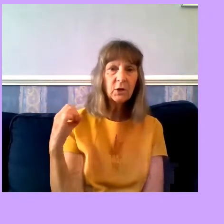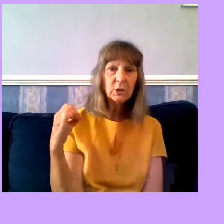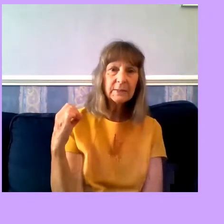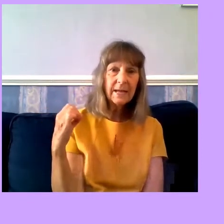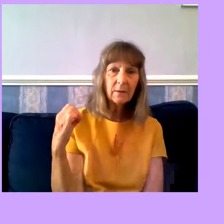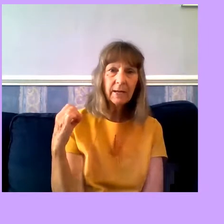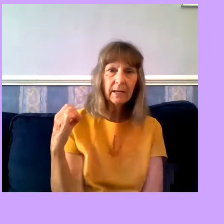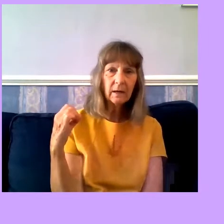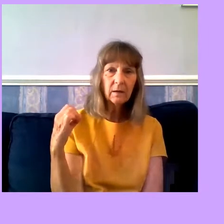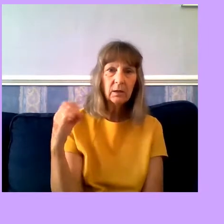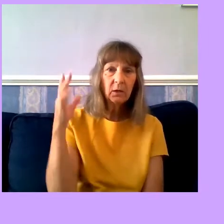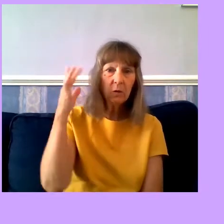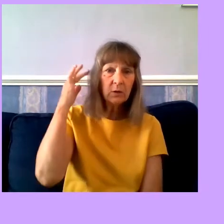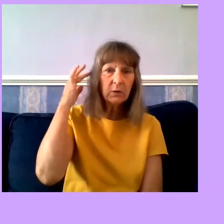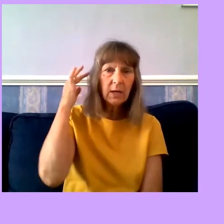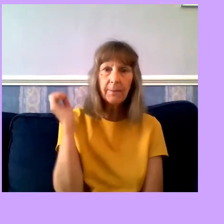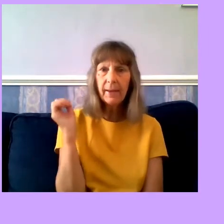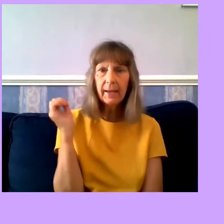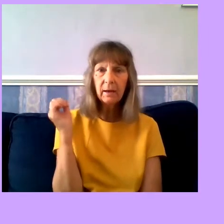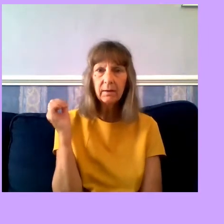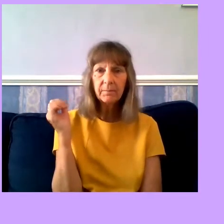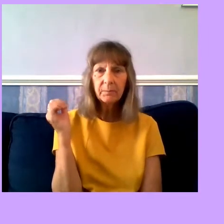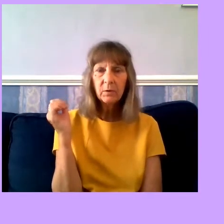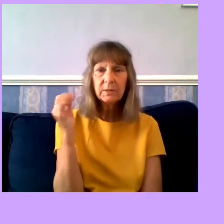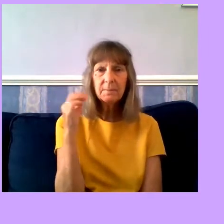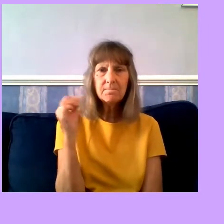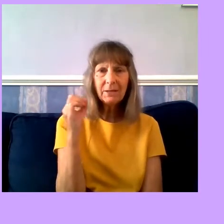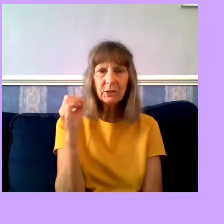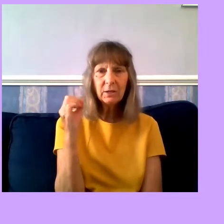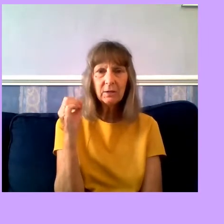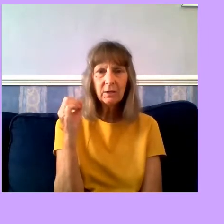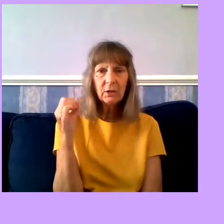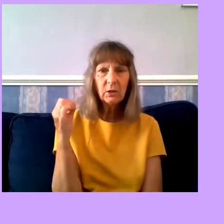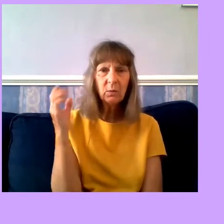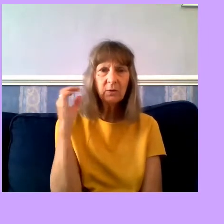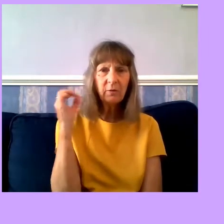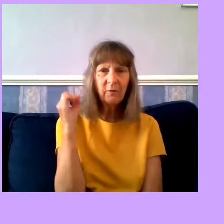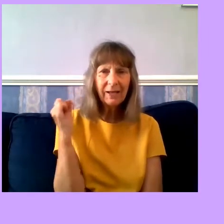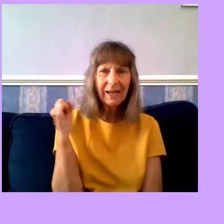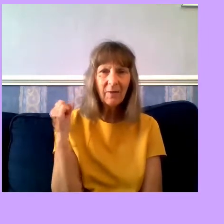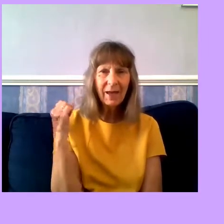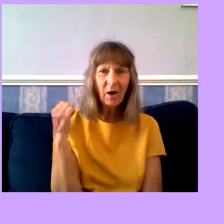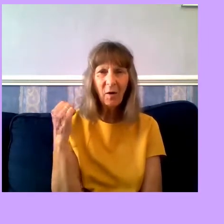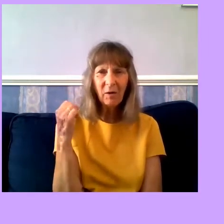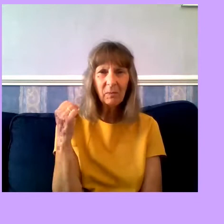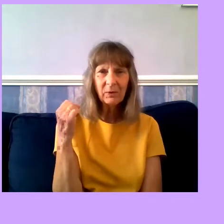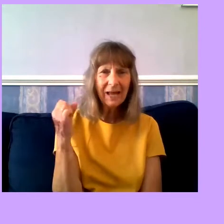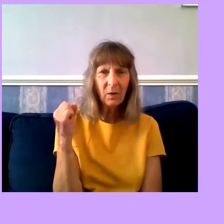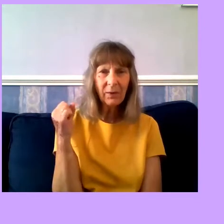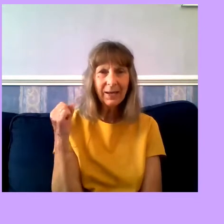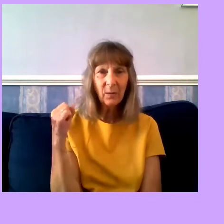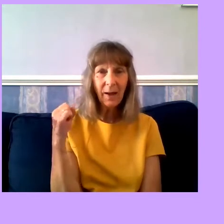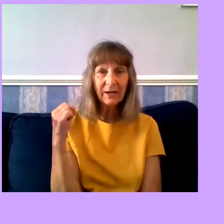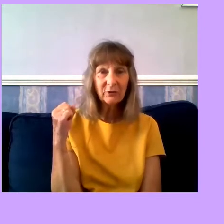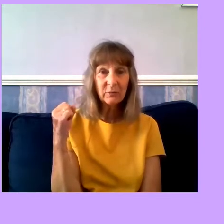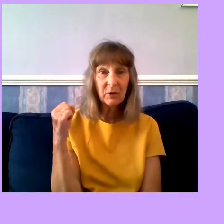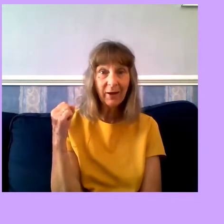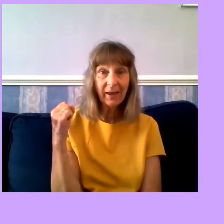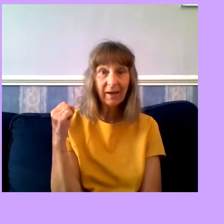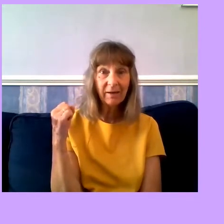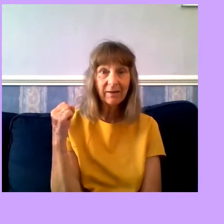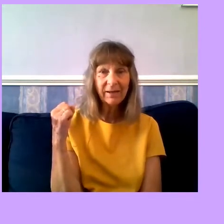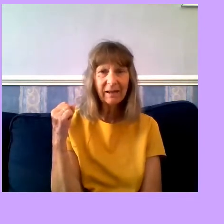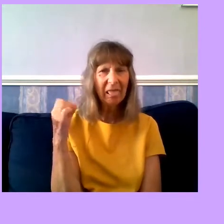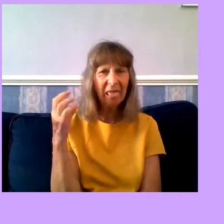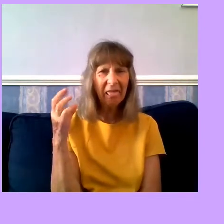But you're not going to do it down here. You're going to do it up here. Because imagine you want to flick out that horrible yellow earwax from your